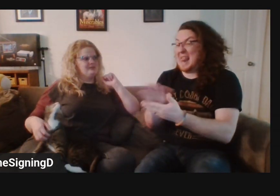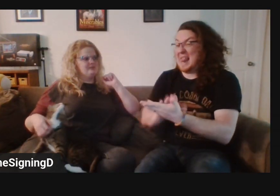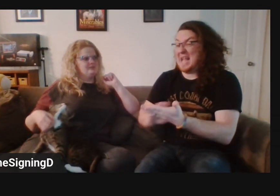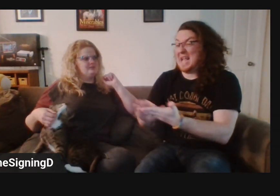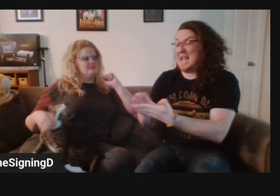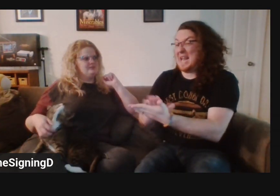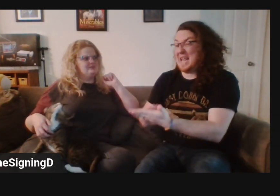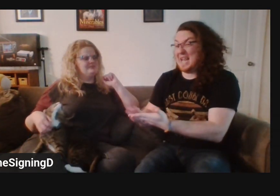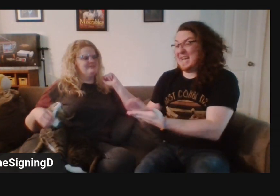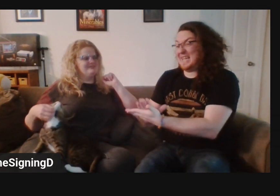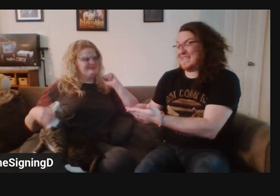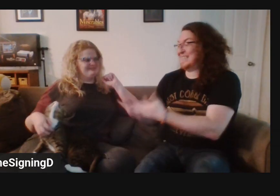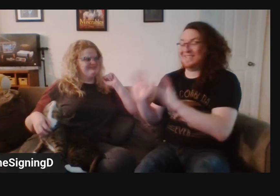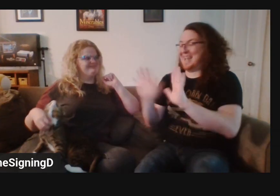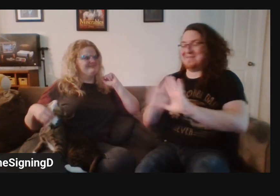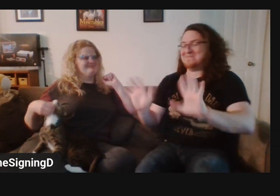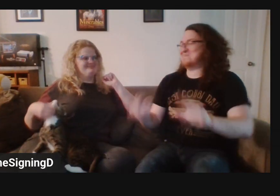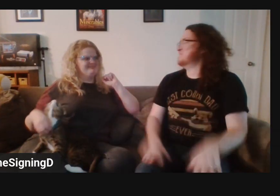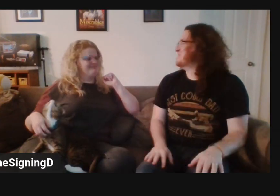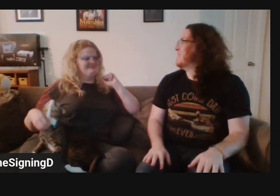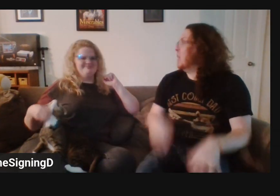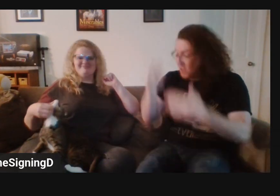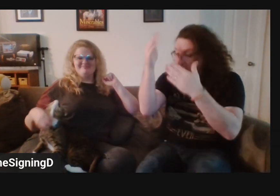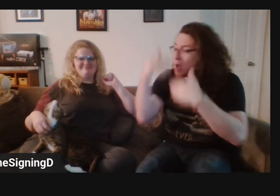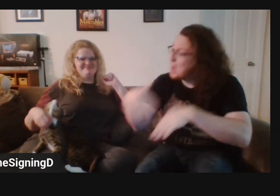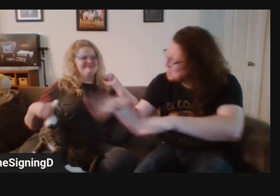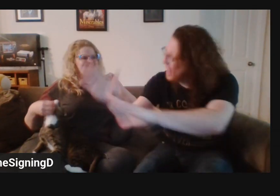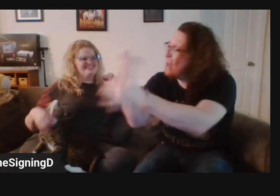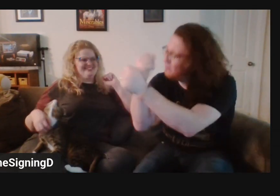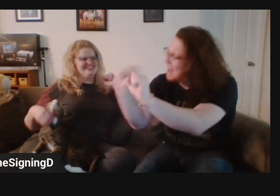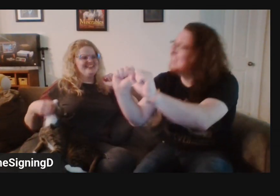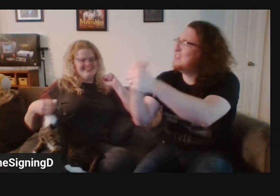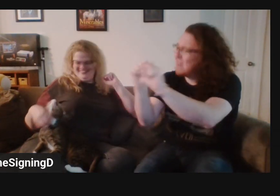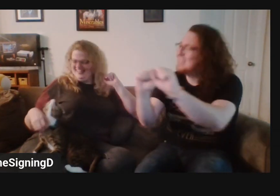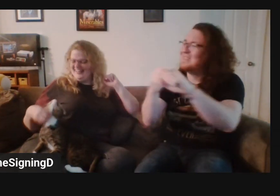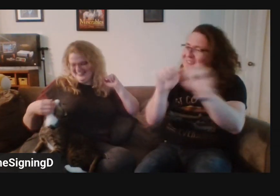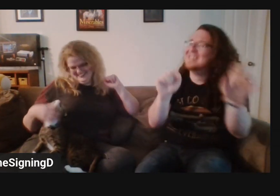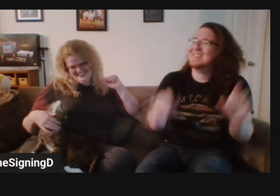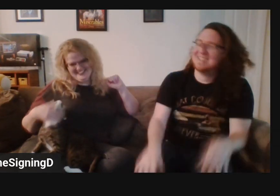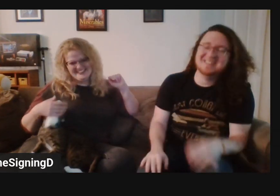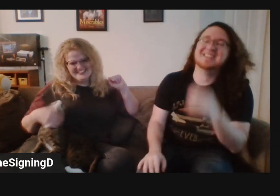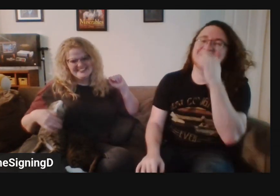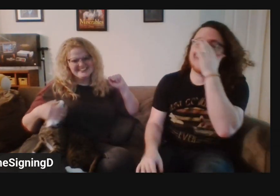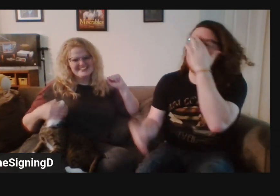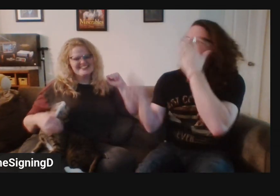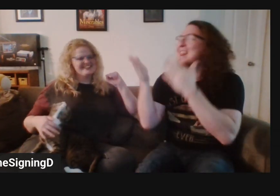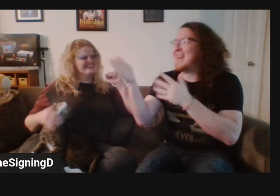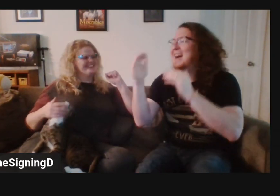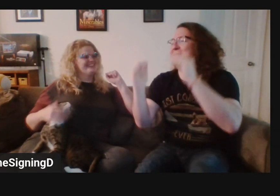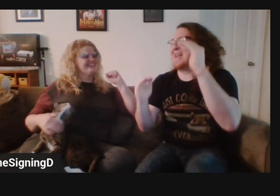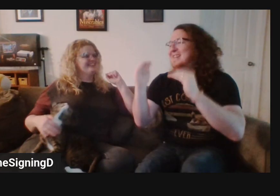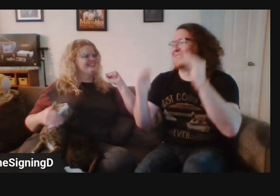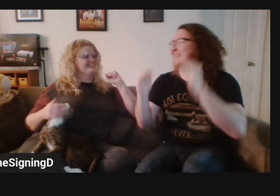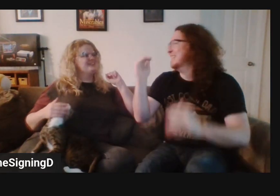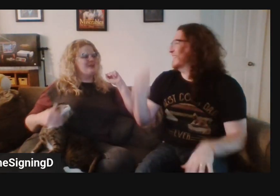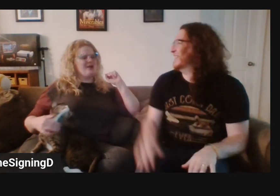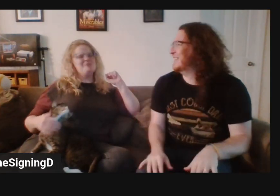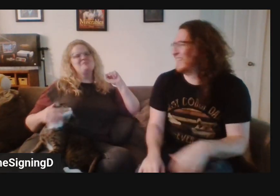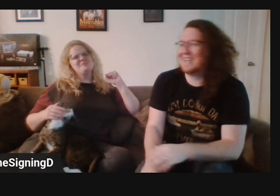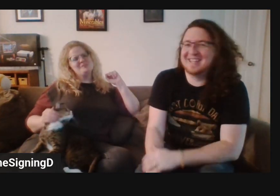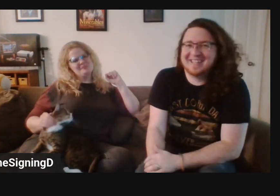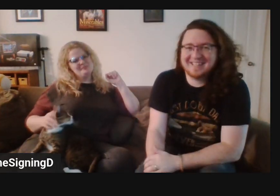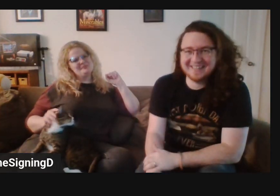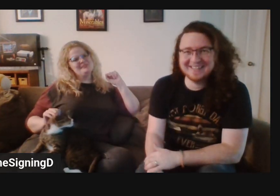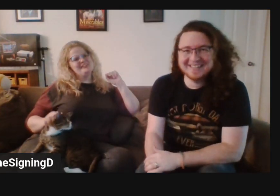up. Oh my goodness. Well, so go ahead and rescue. Go ahead and foster. Yeah, there's your balance. There's your balance. There's your balance. There's your